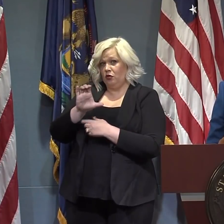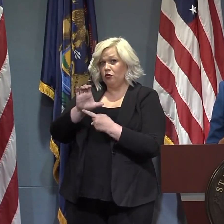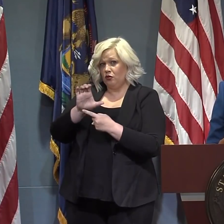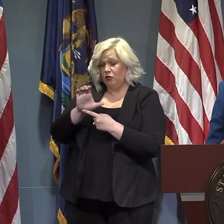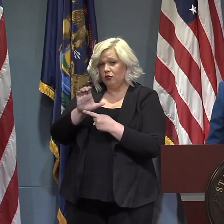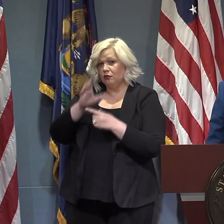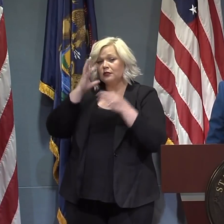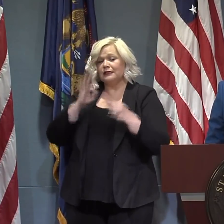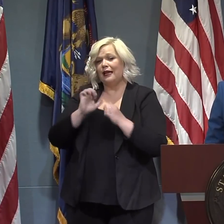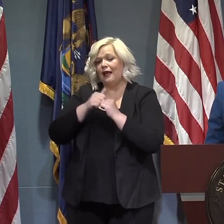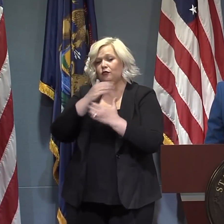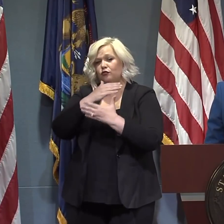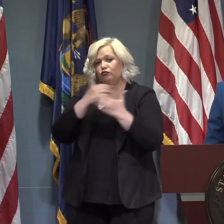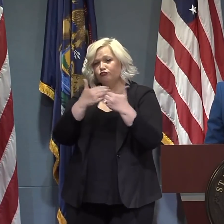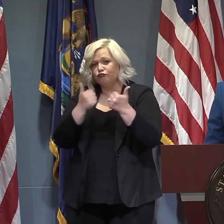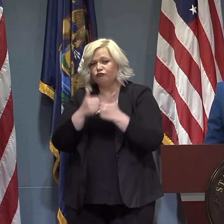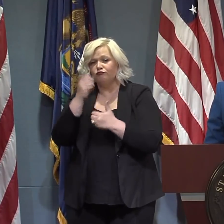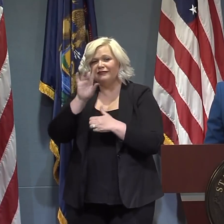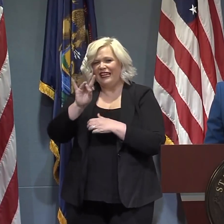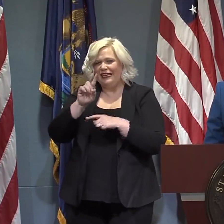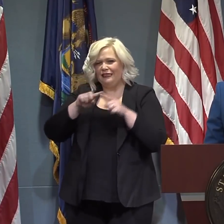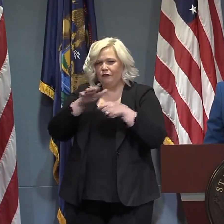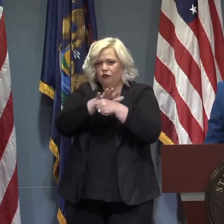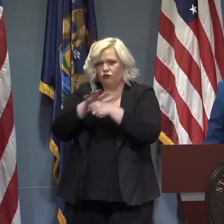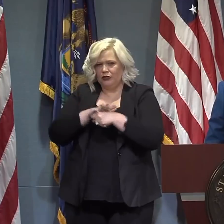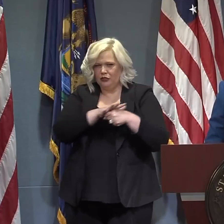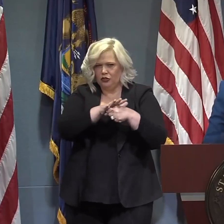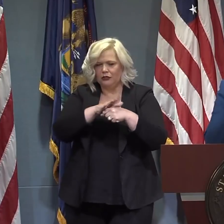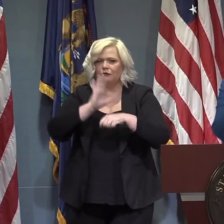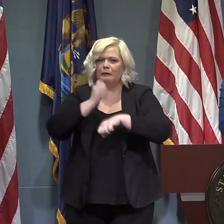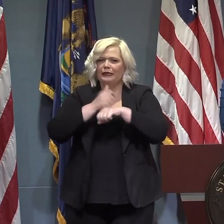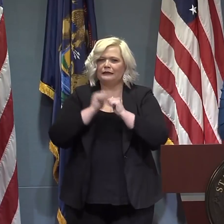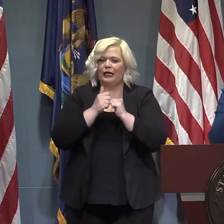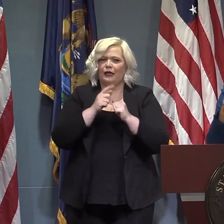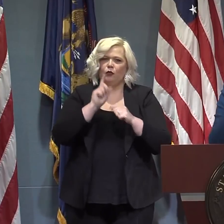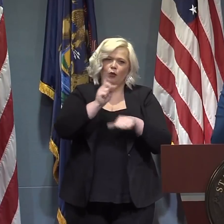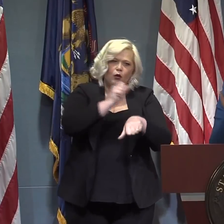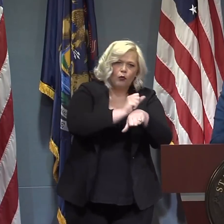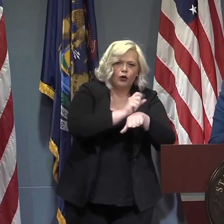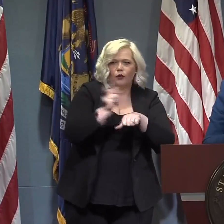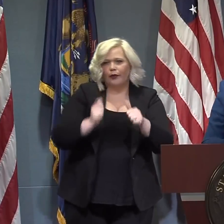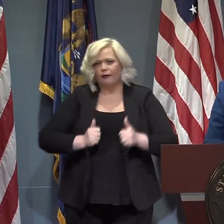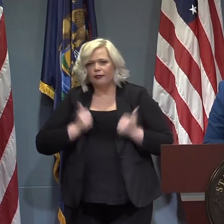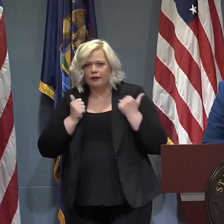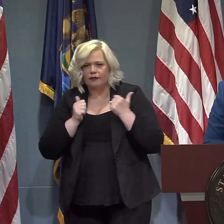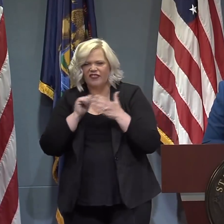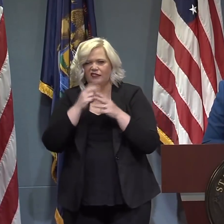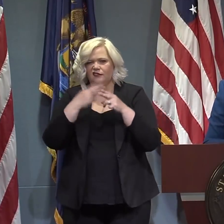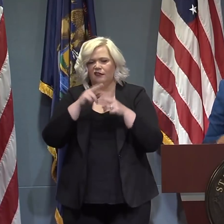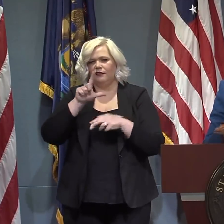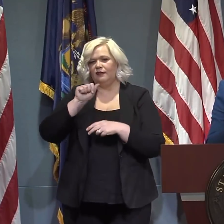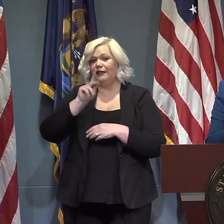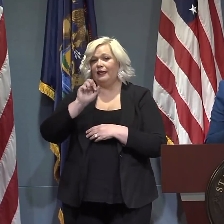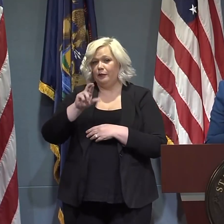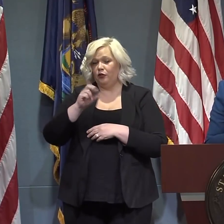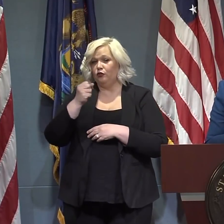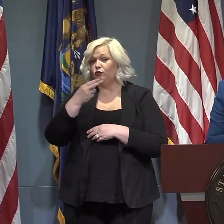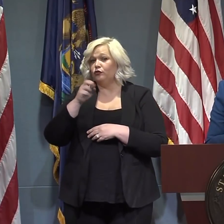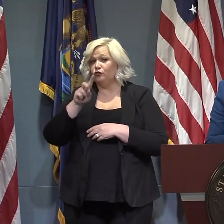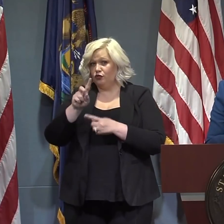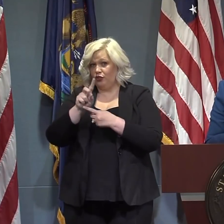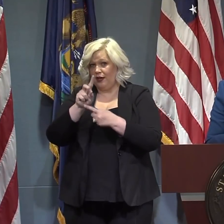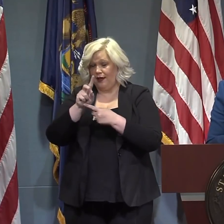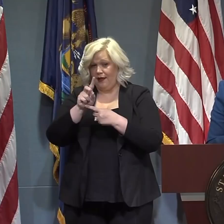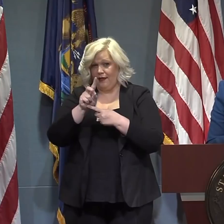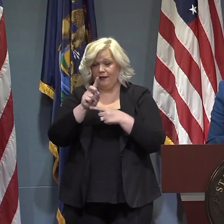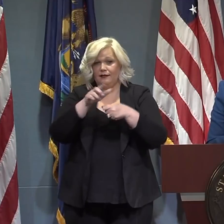our state into based on our natural labor sheds, which is where you work and live, that's your labor shed, with an overlay